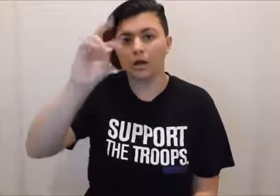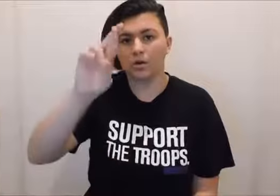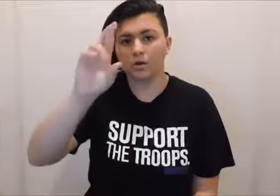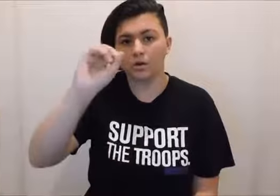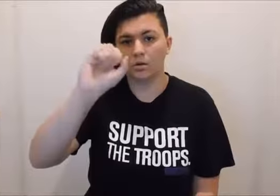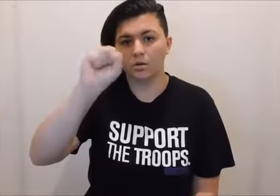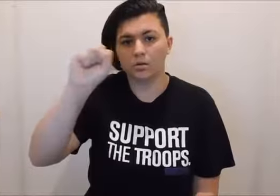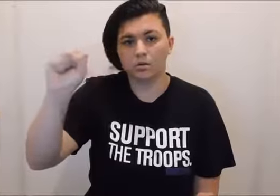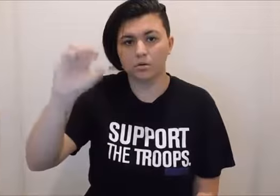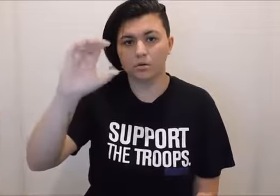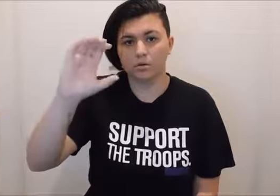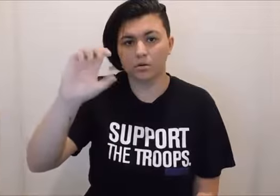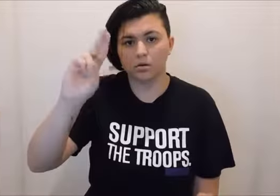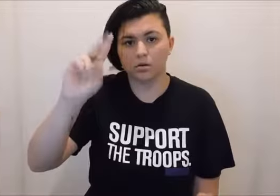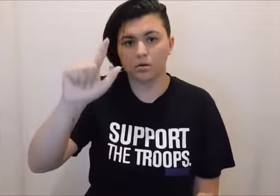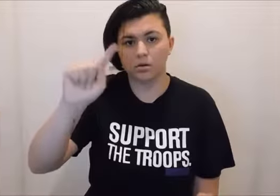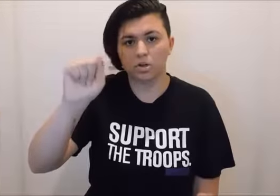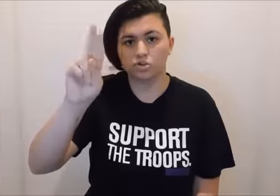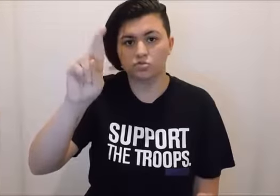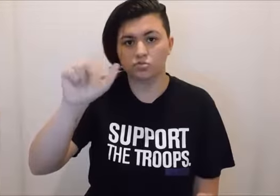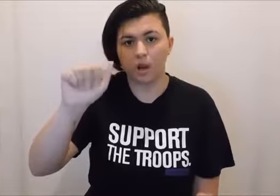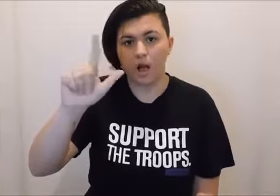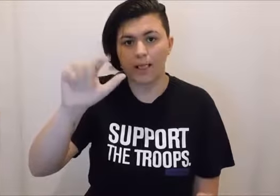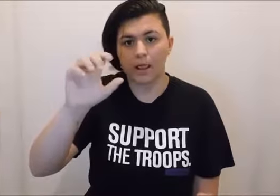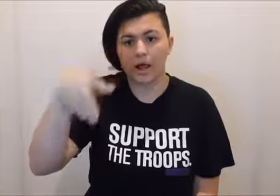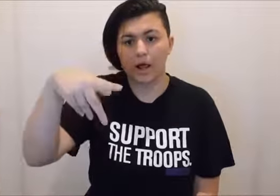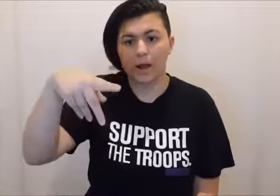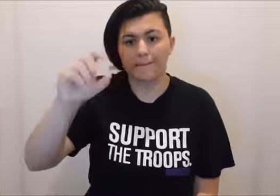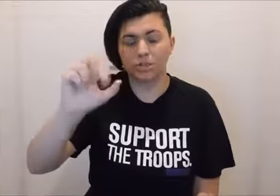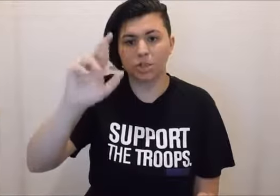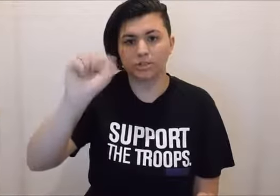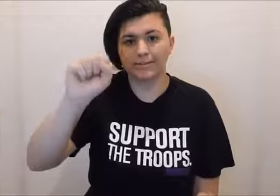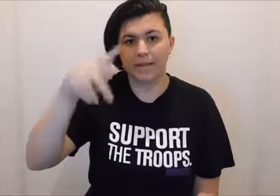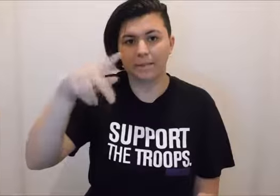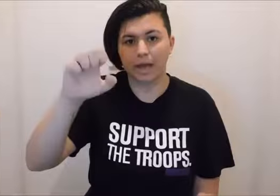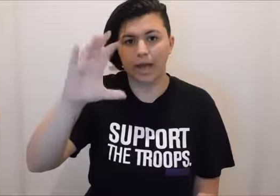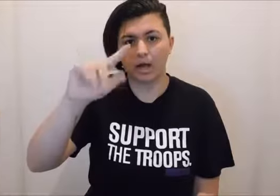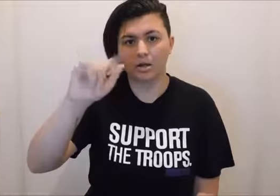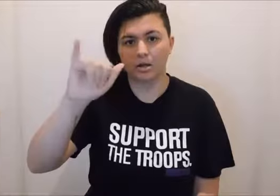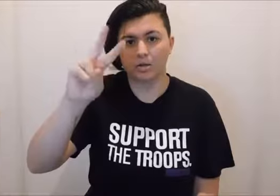one of these ideas is called cross-cultural perspective,